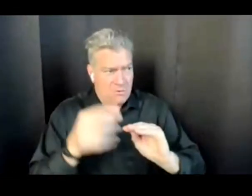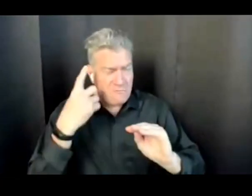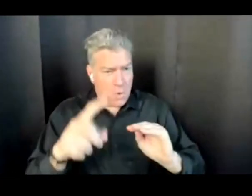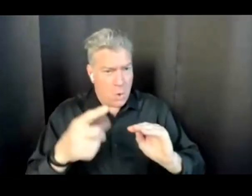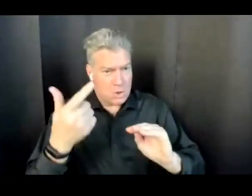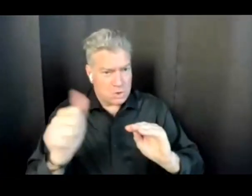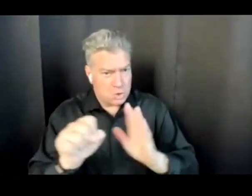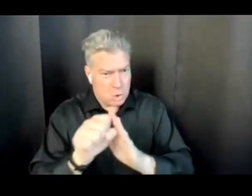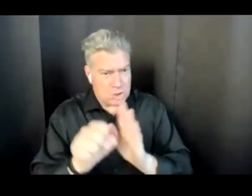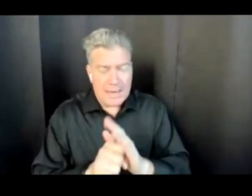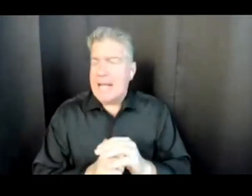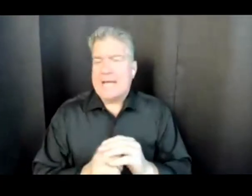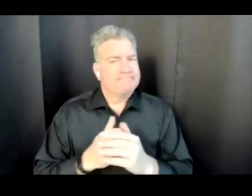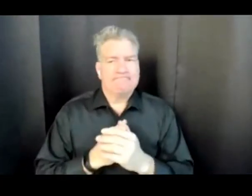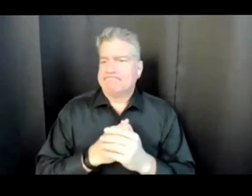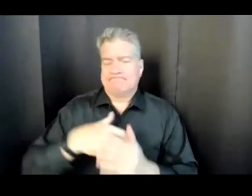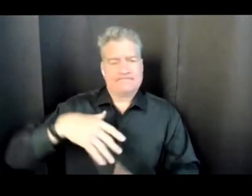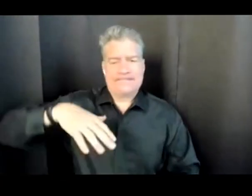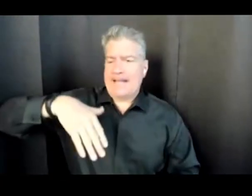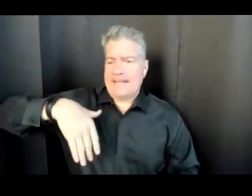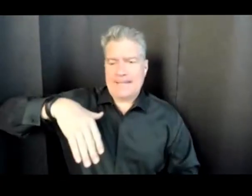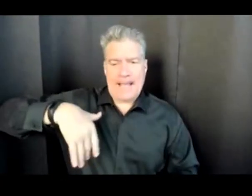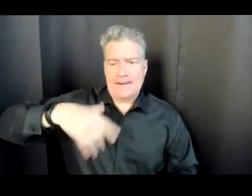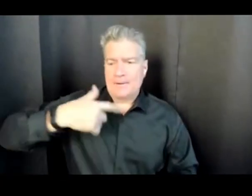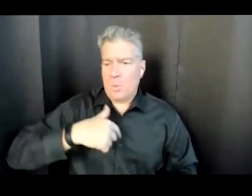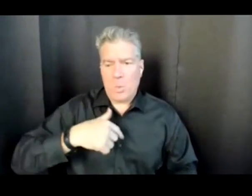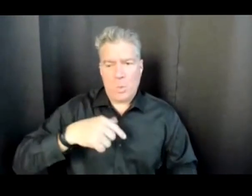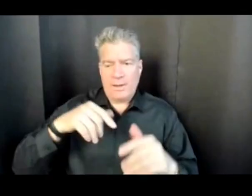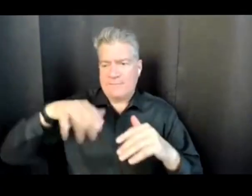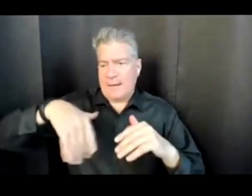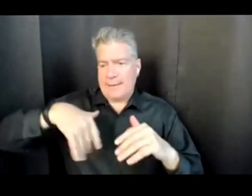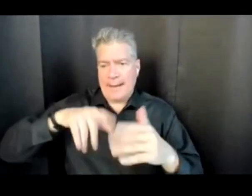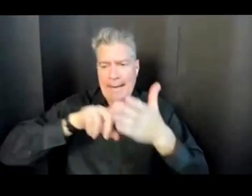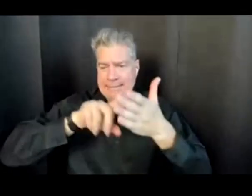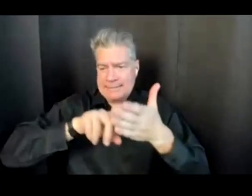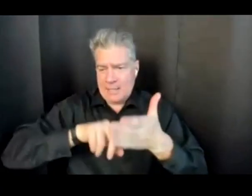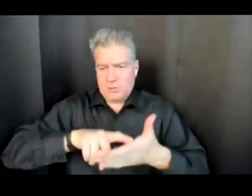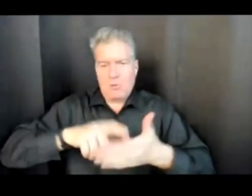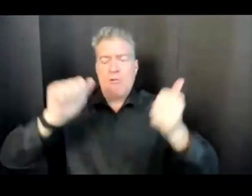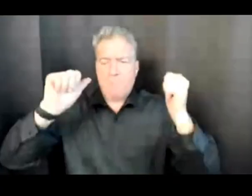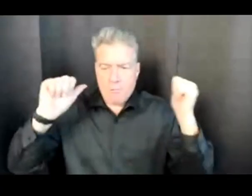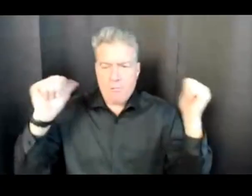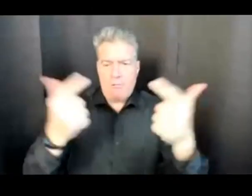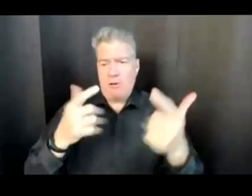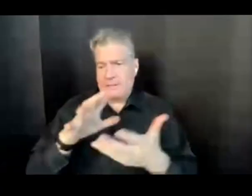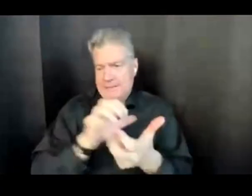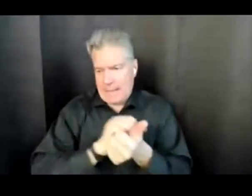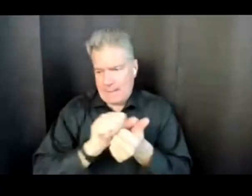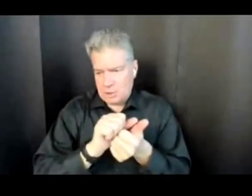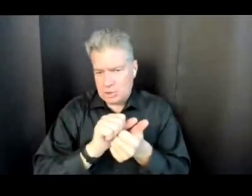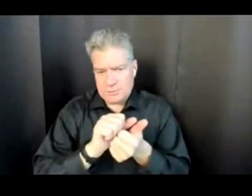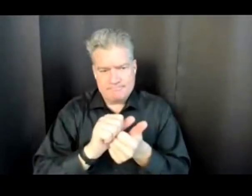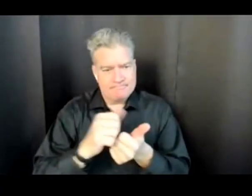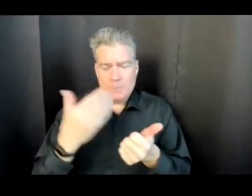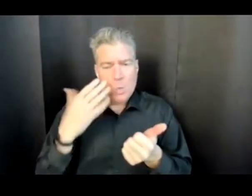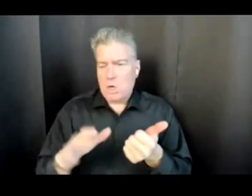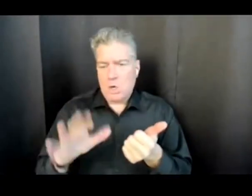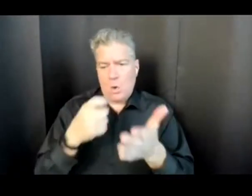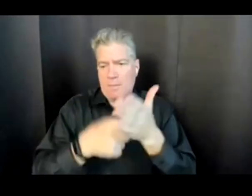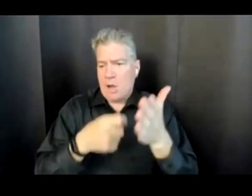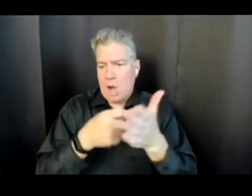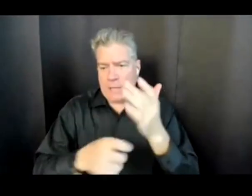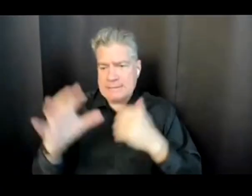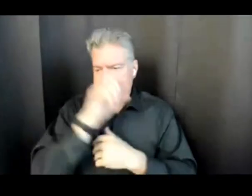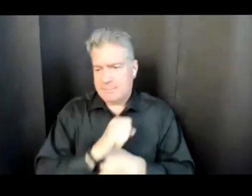is continuing to evolve. We're not through to the other side of it yet. So we don't have a cost estimate on it because we're